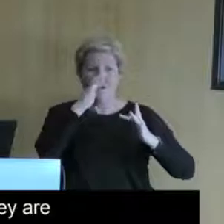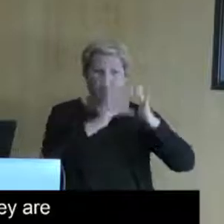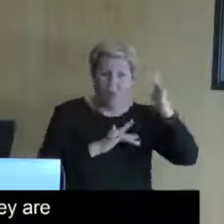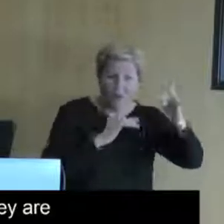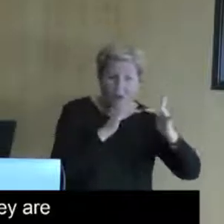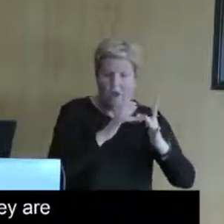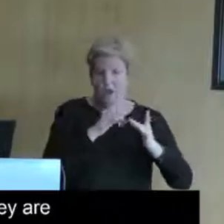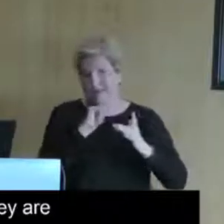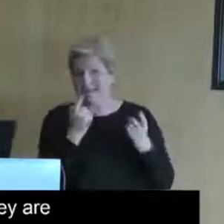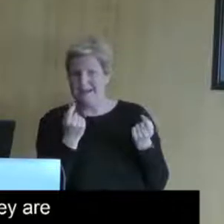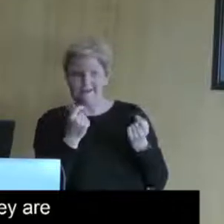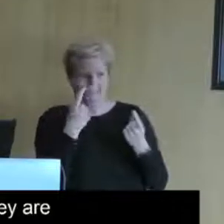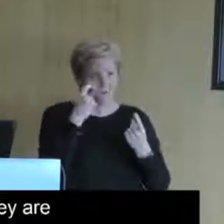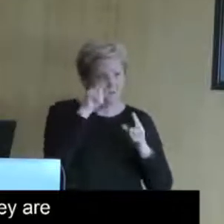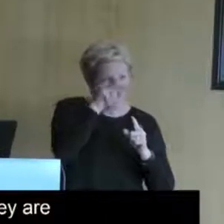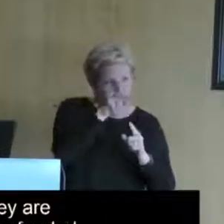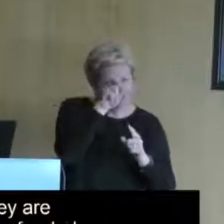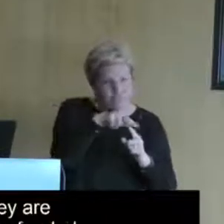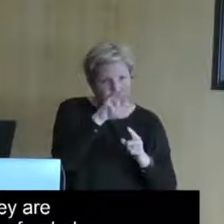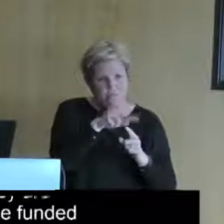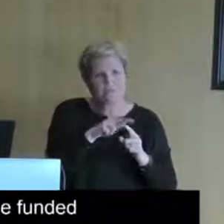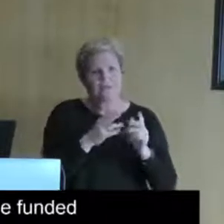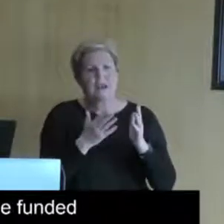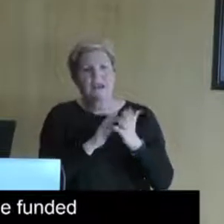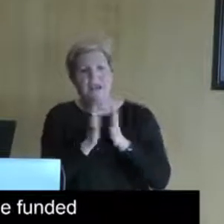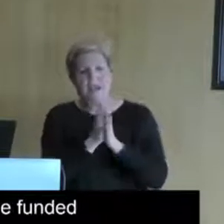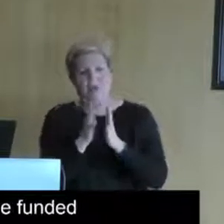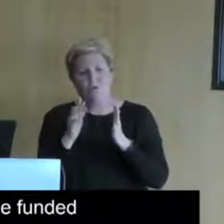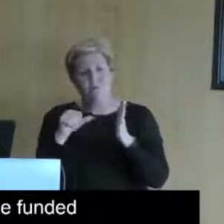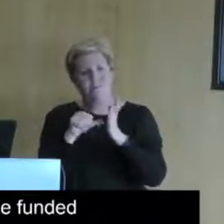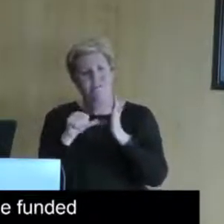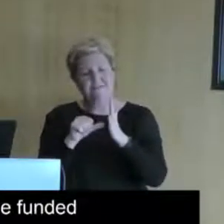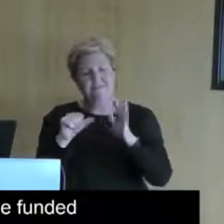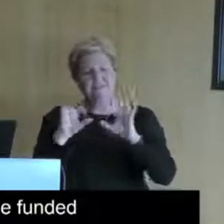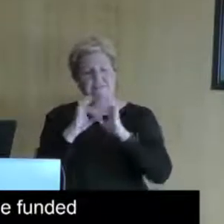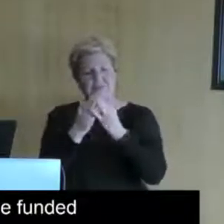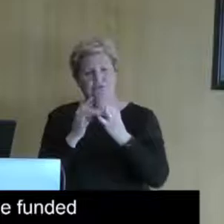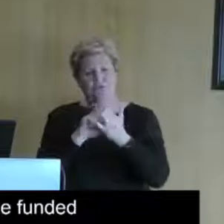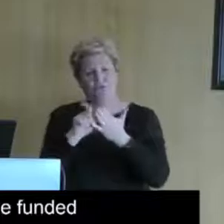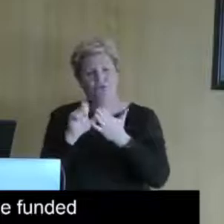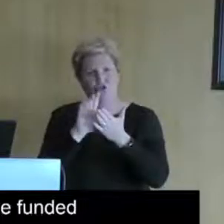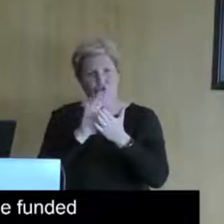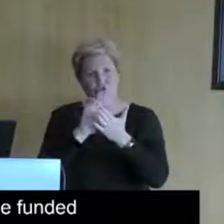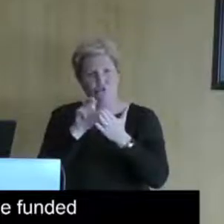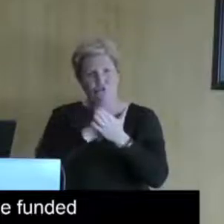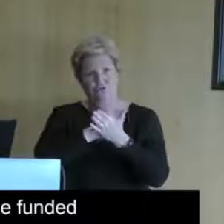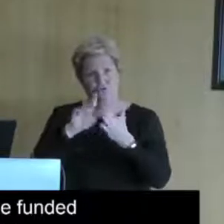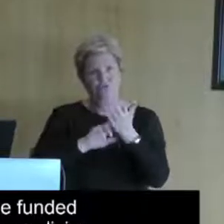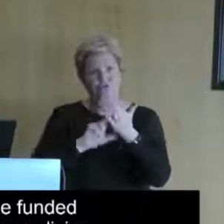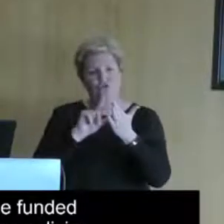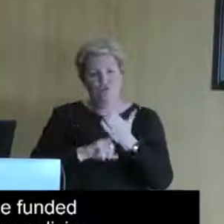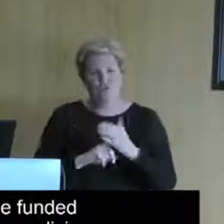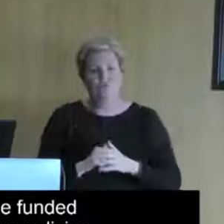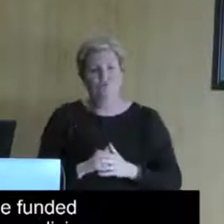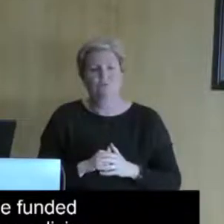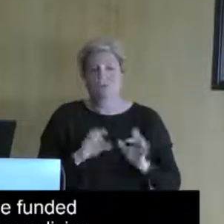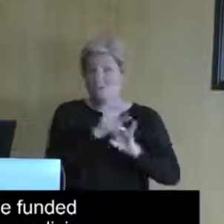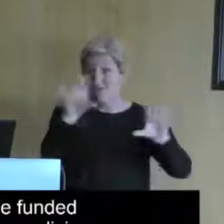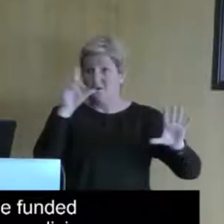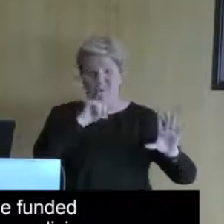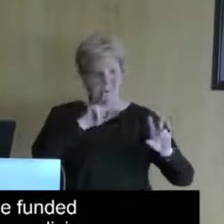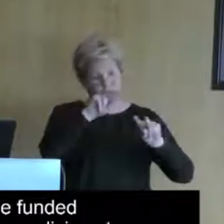policies, the good thing is that the Victorian Housing Register will have a single set of policies, and they will be transparent, and